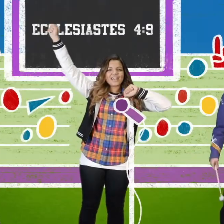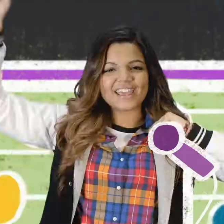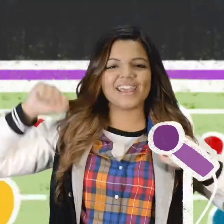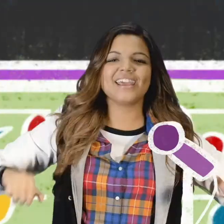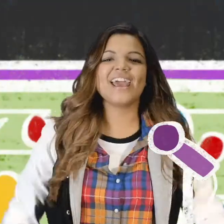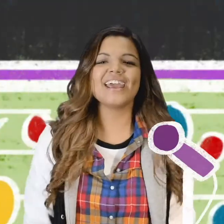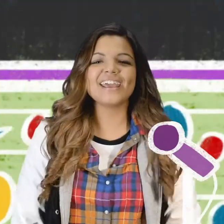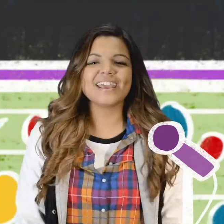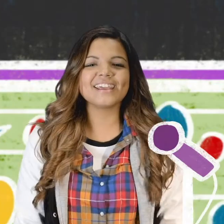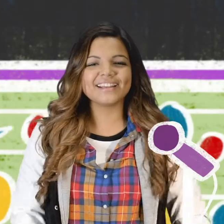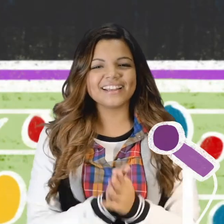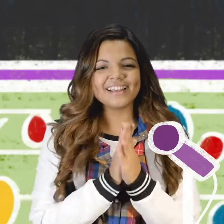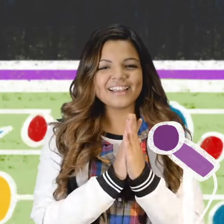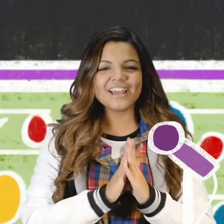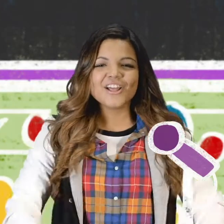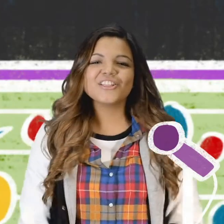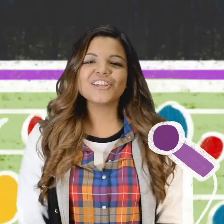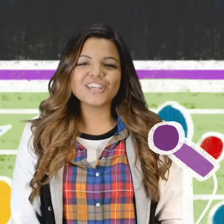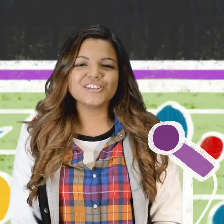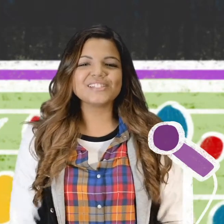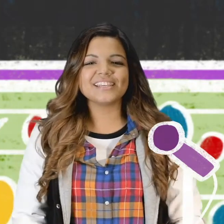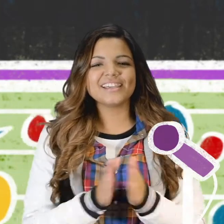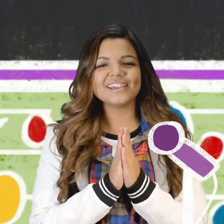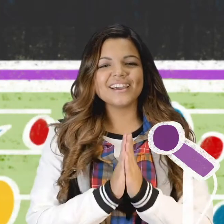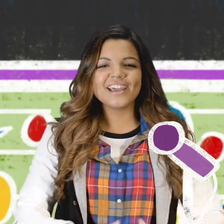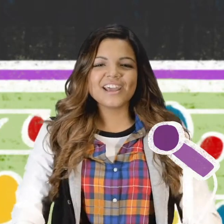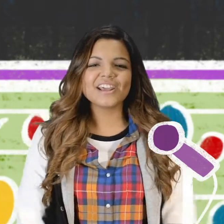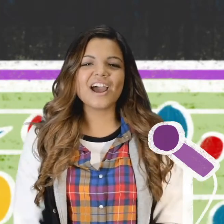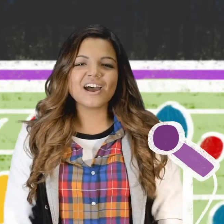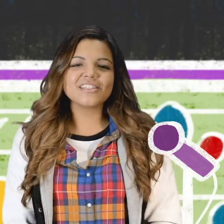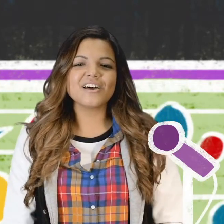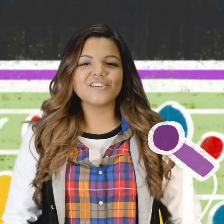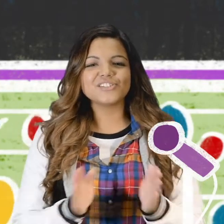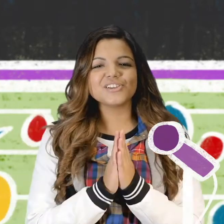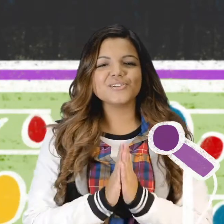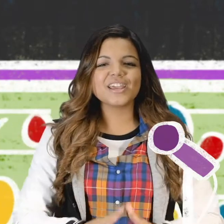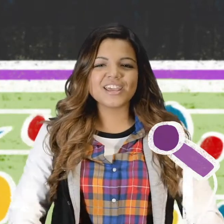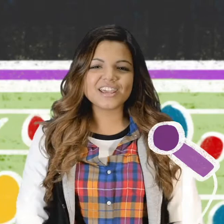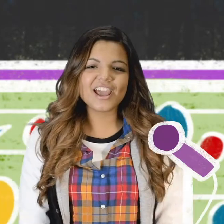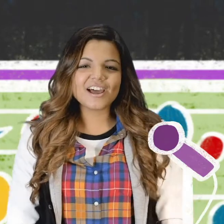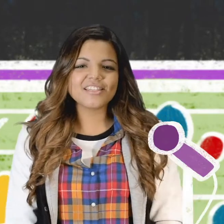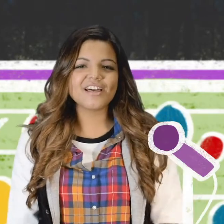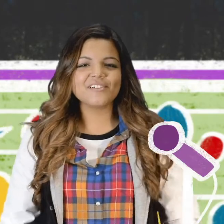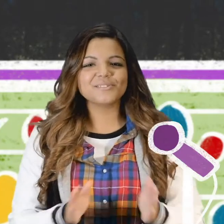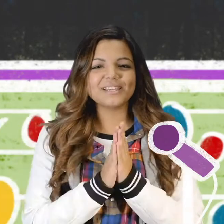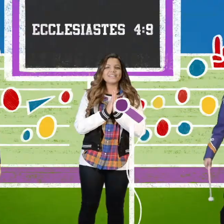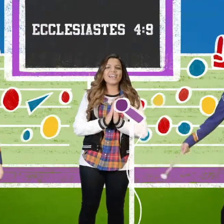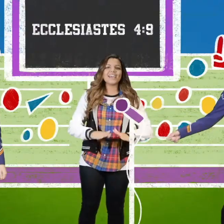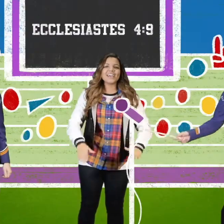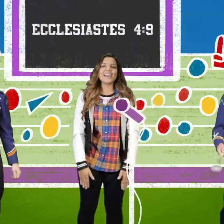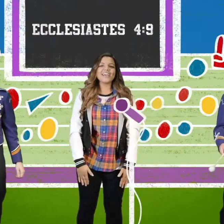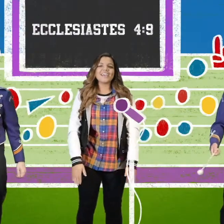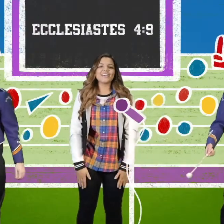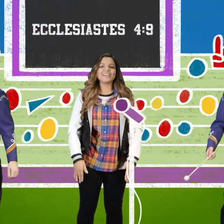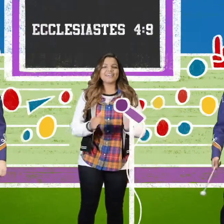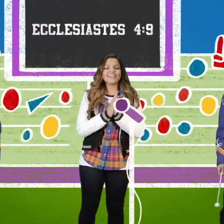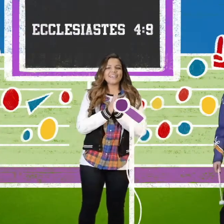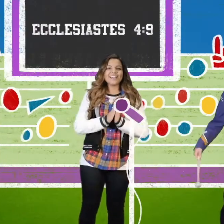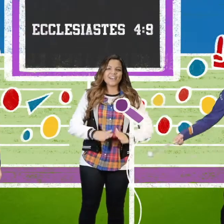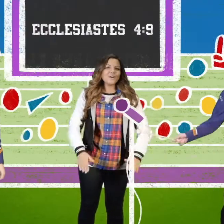4:9. Hey, hey, look and you see. God loves you and God loves me. Hey, hey,